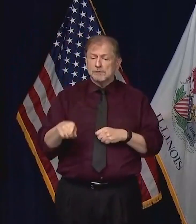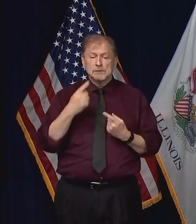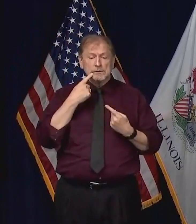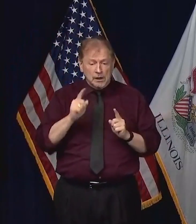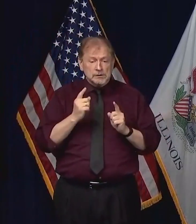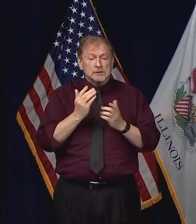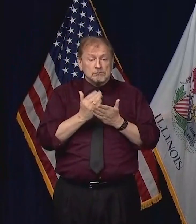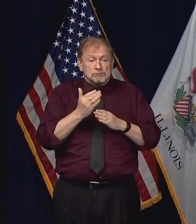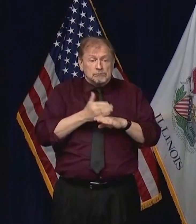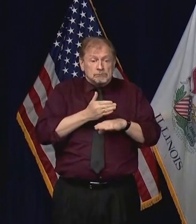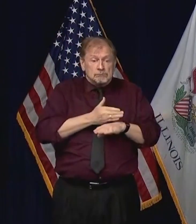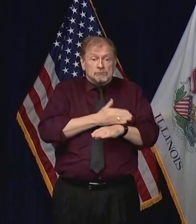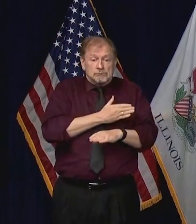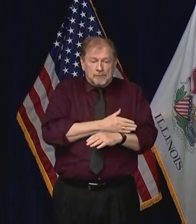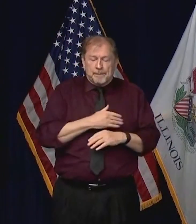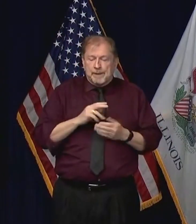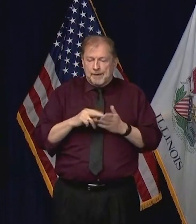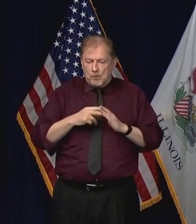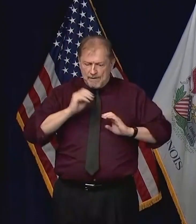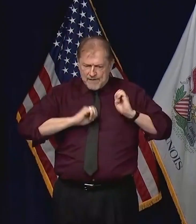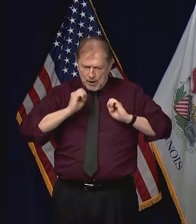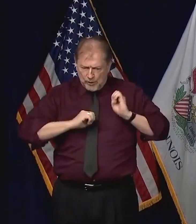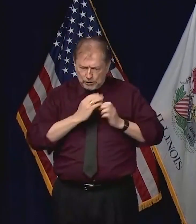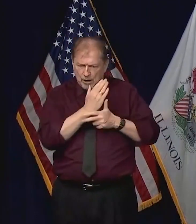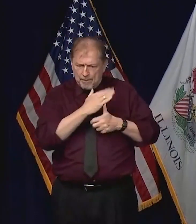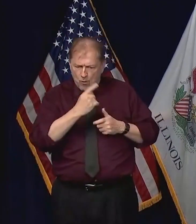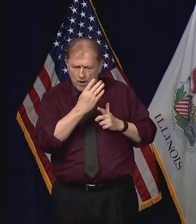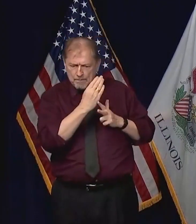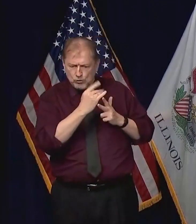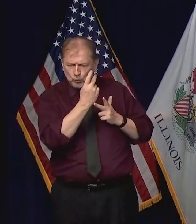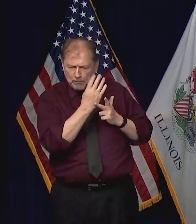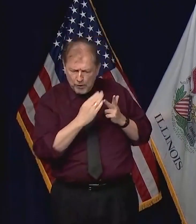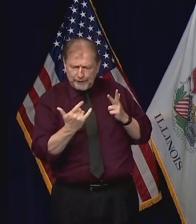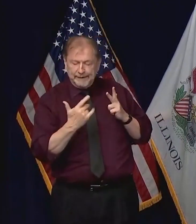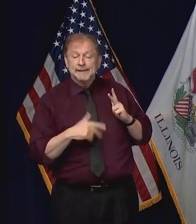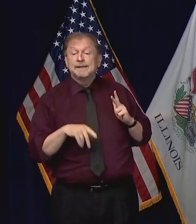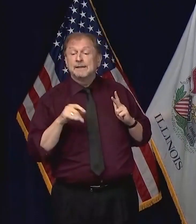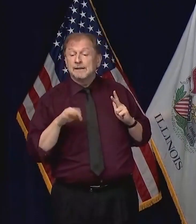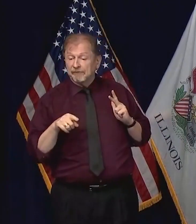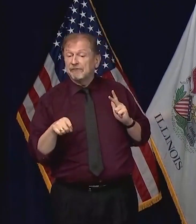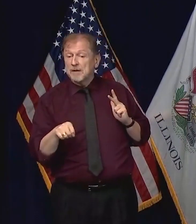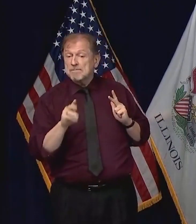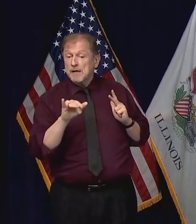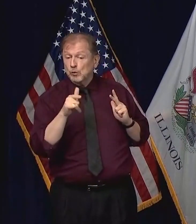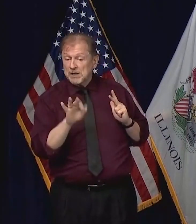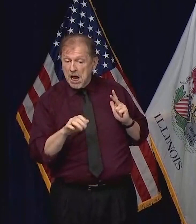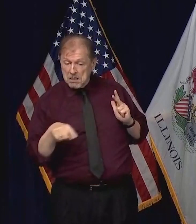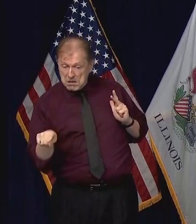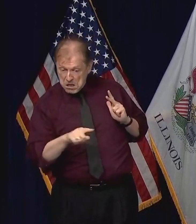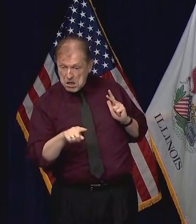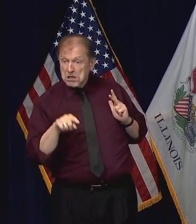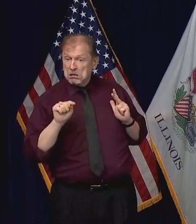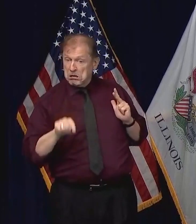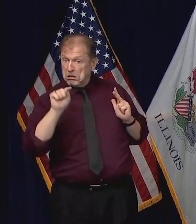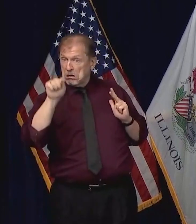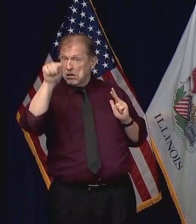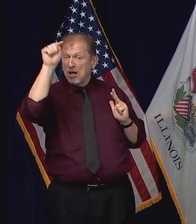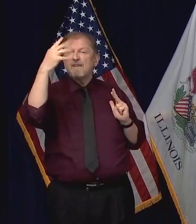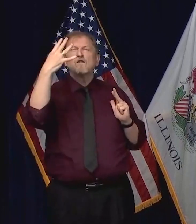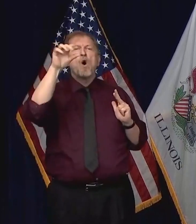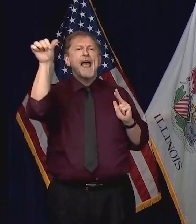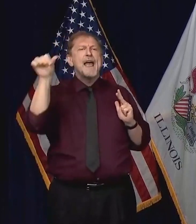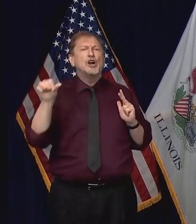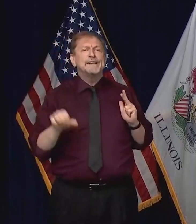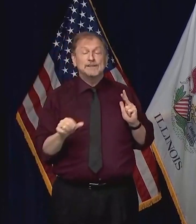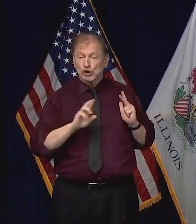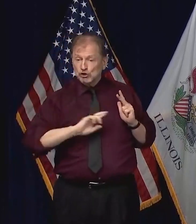assessment period begins when each new phase begins. IDPH will be tracking each of the four regions on